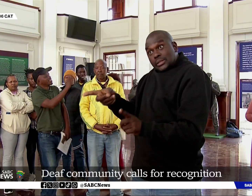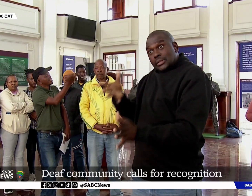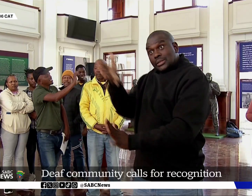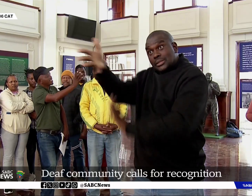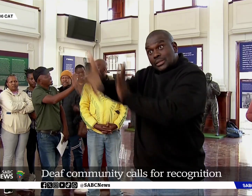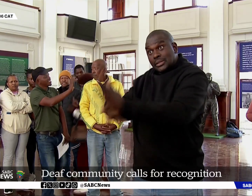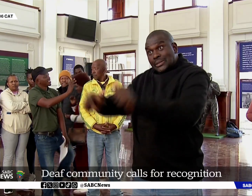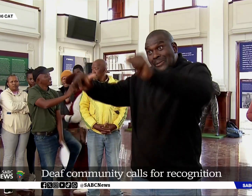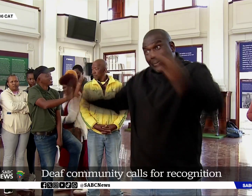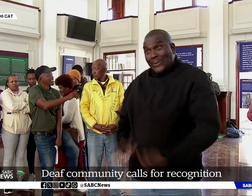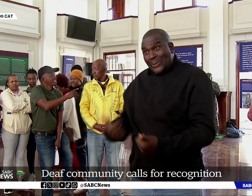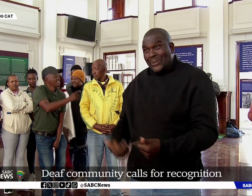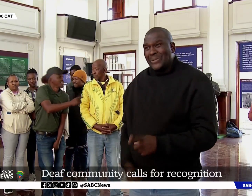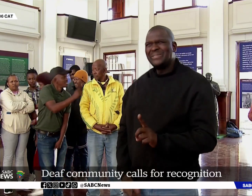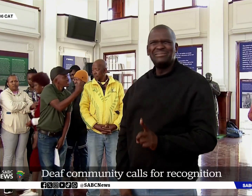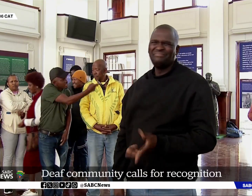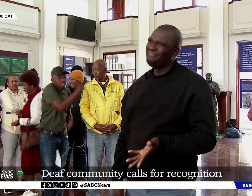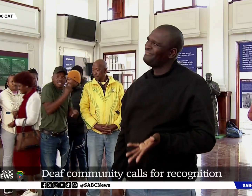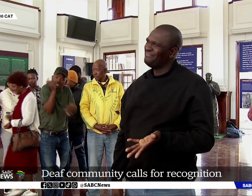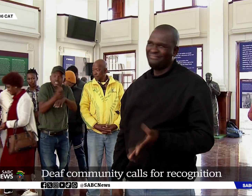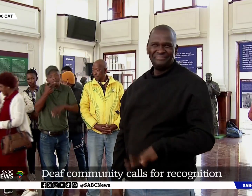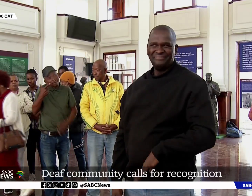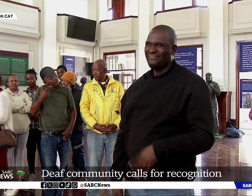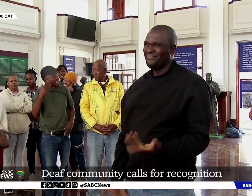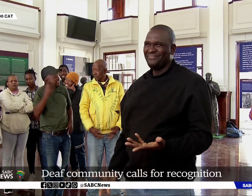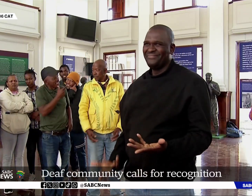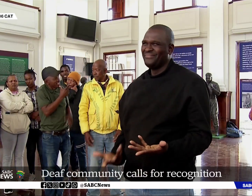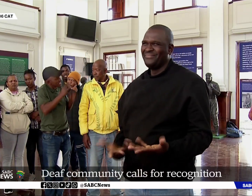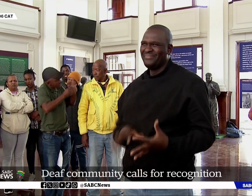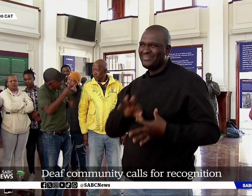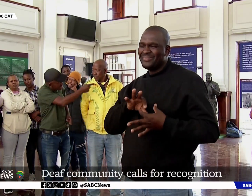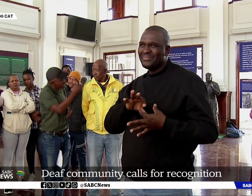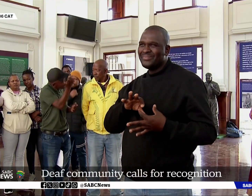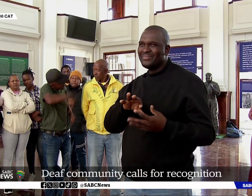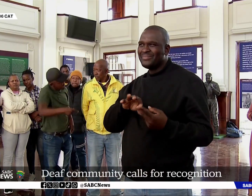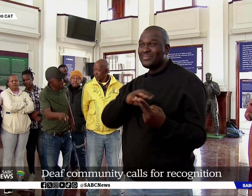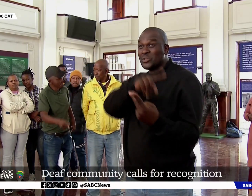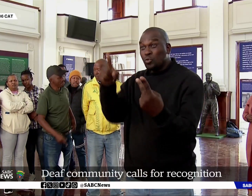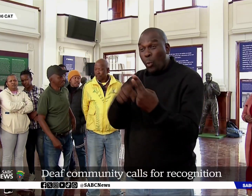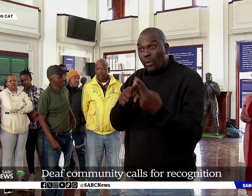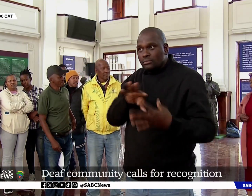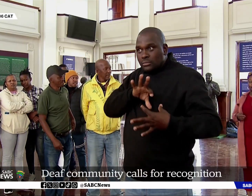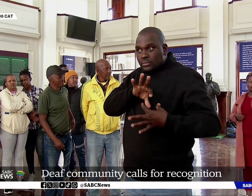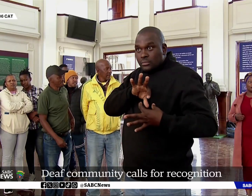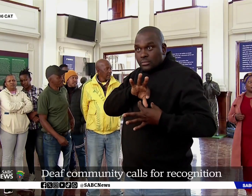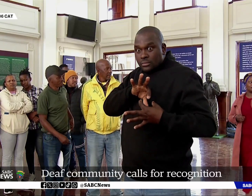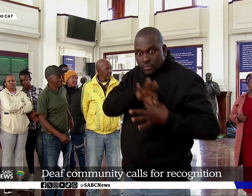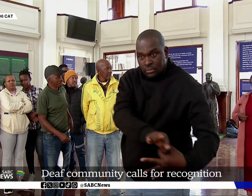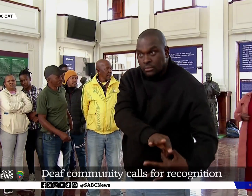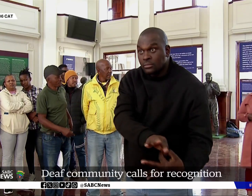Even the educators in the deaf schools are not well trained in sign language. Some are never trained at